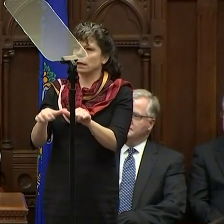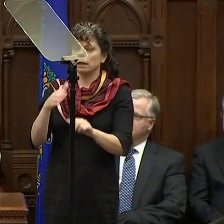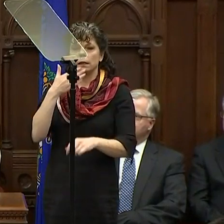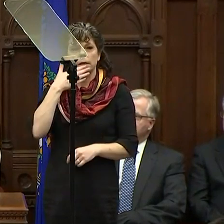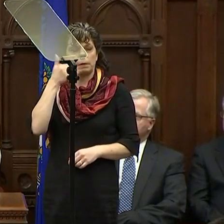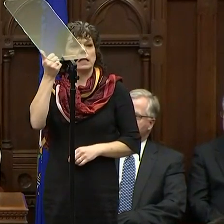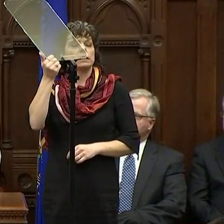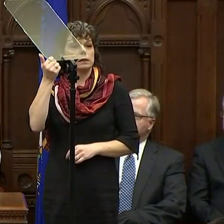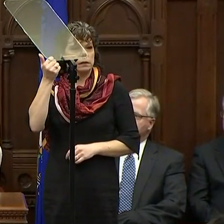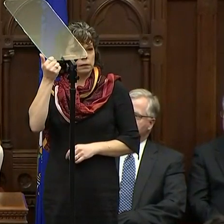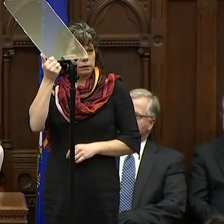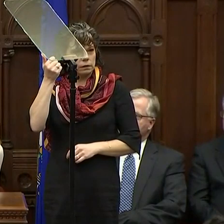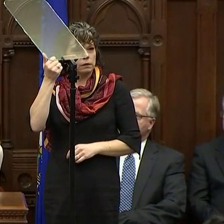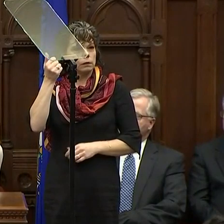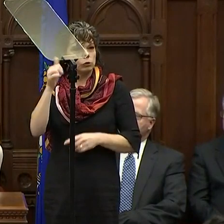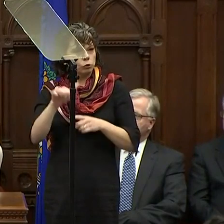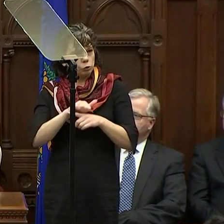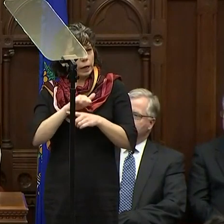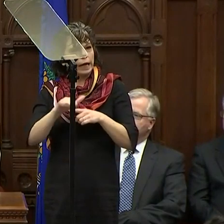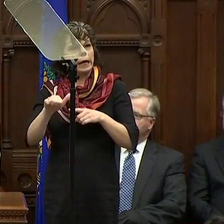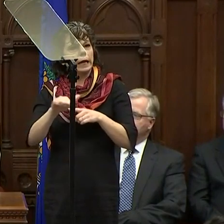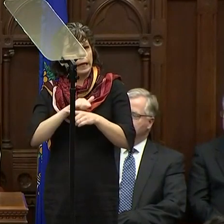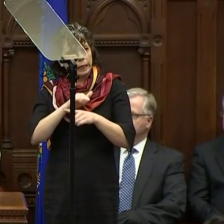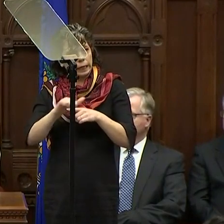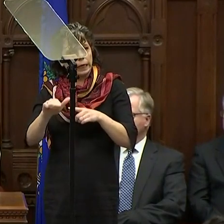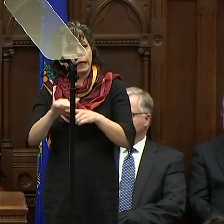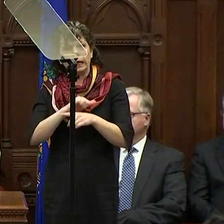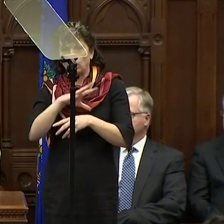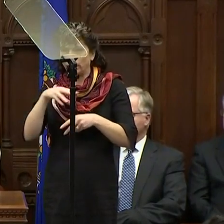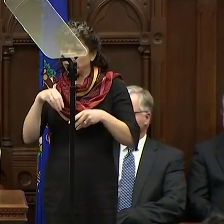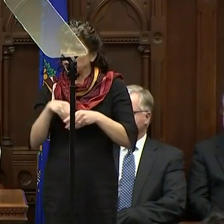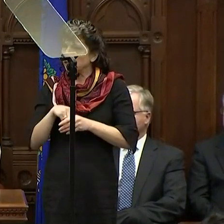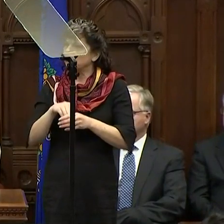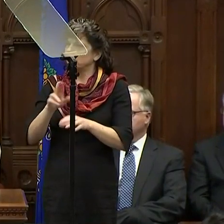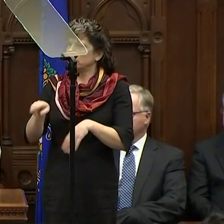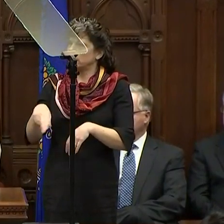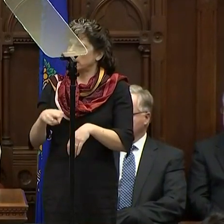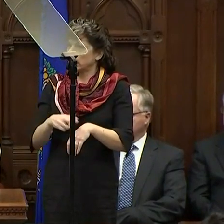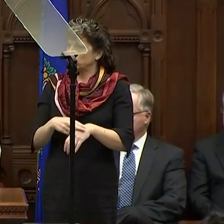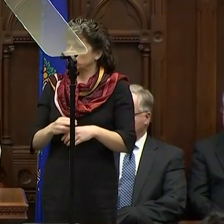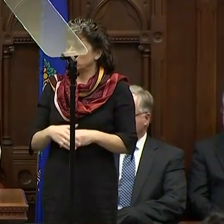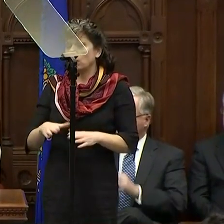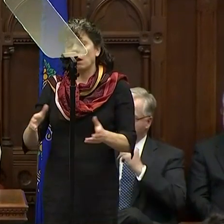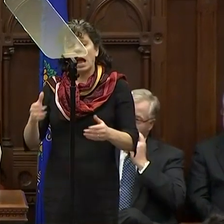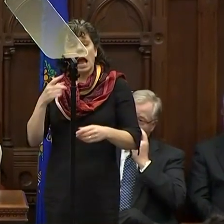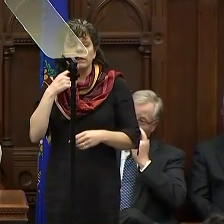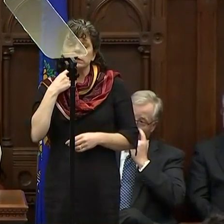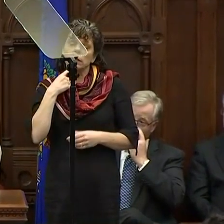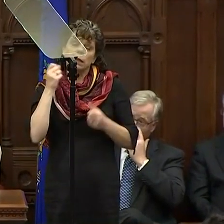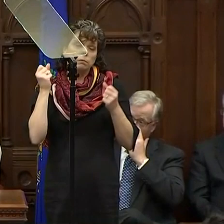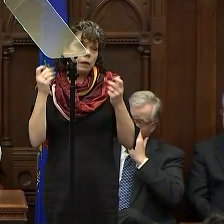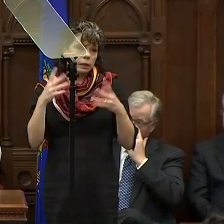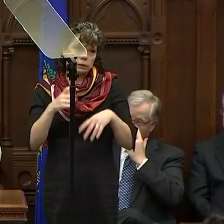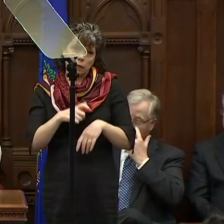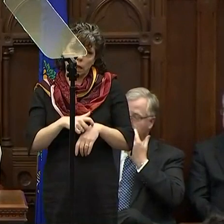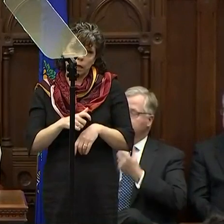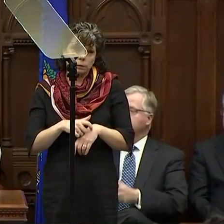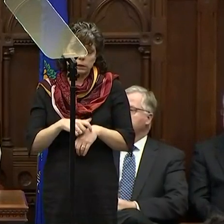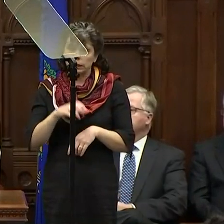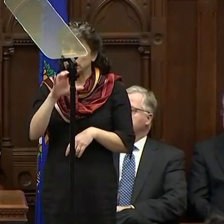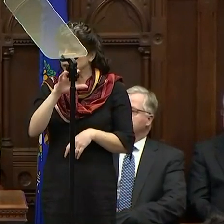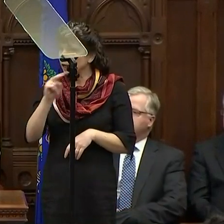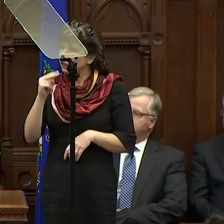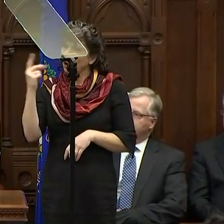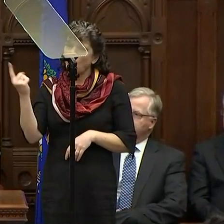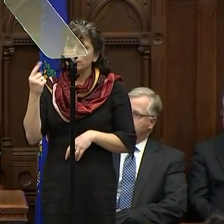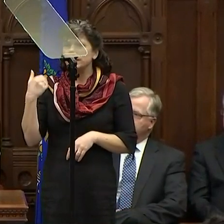best training pipeline in the nation. Look, I've said it many times. Connecticut has always